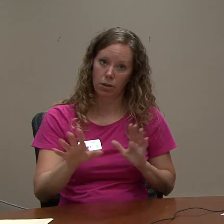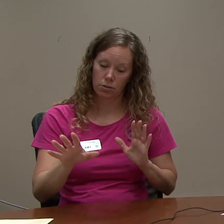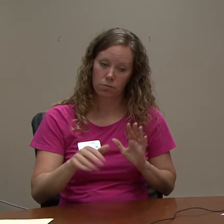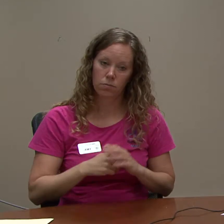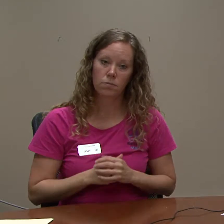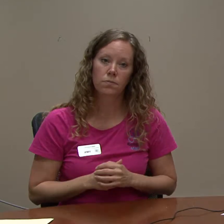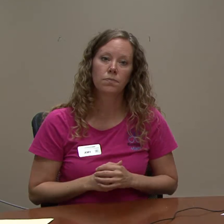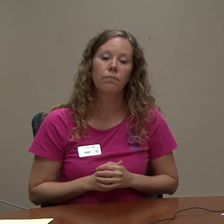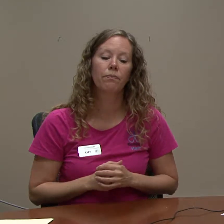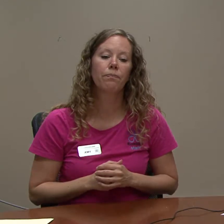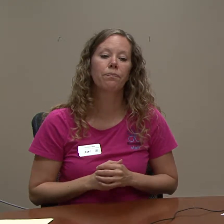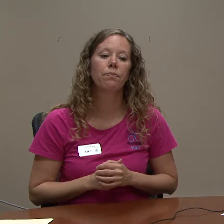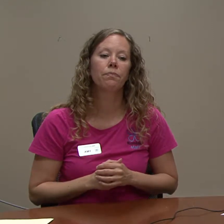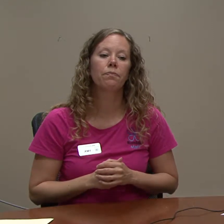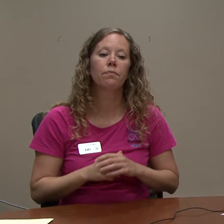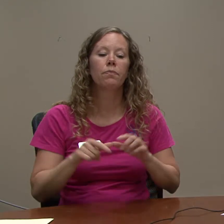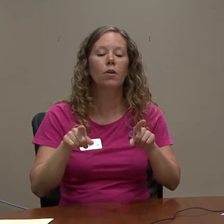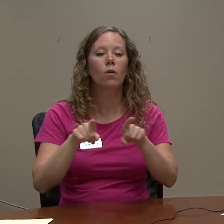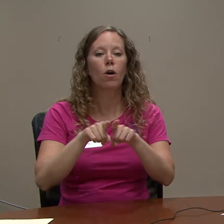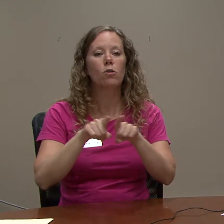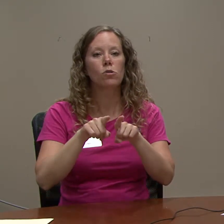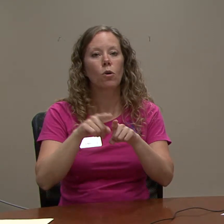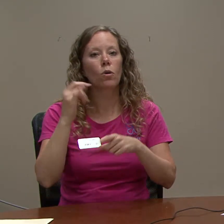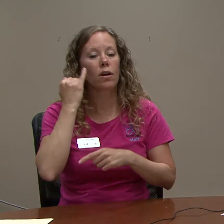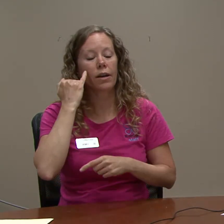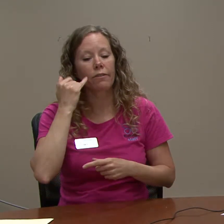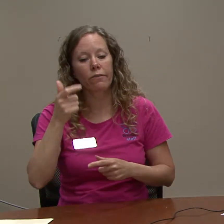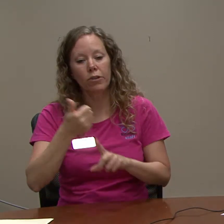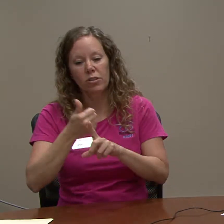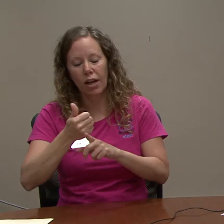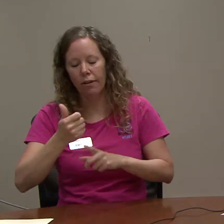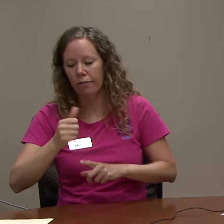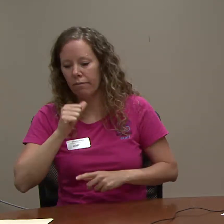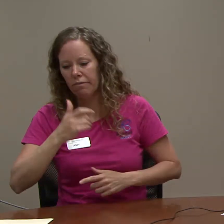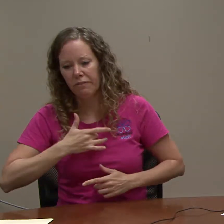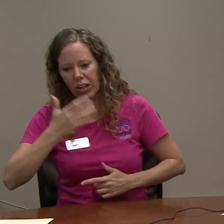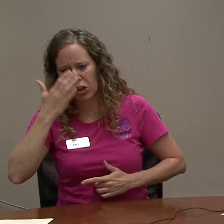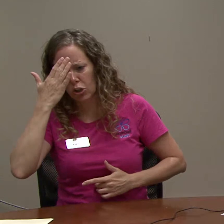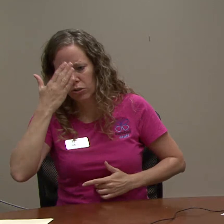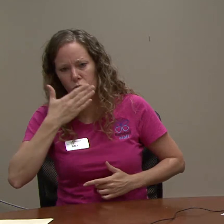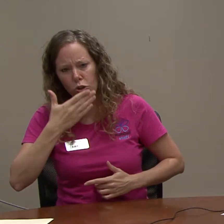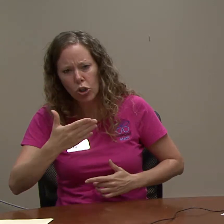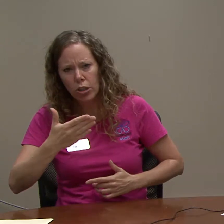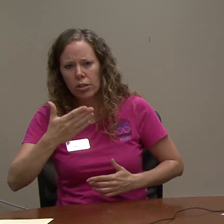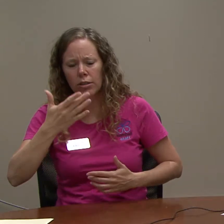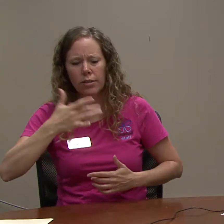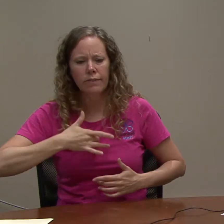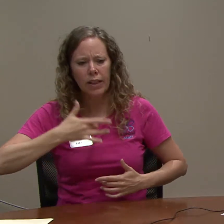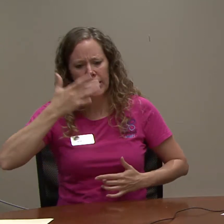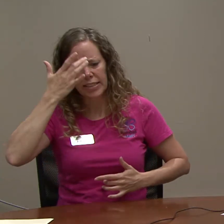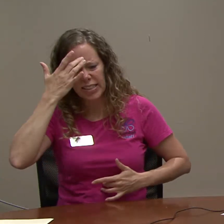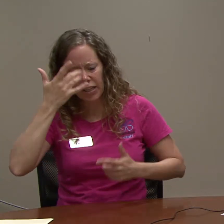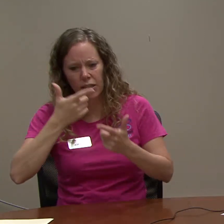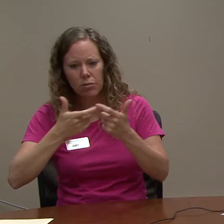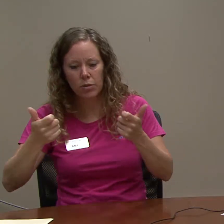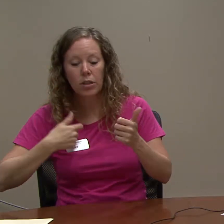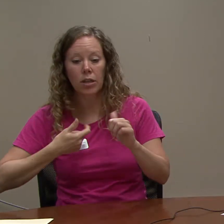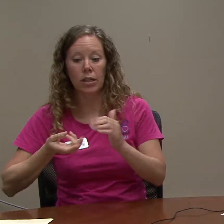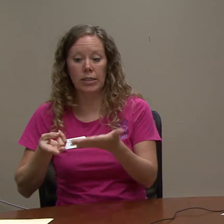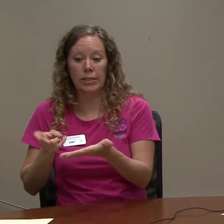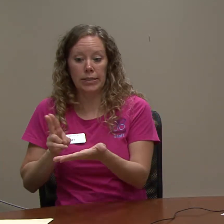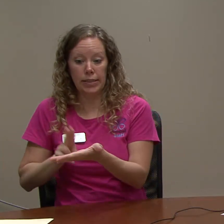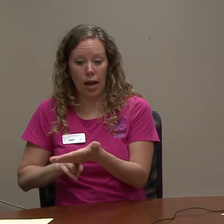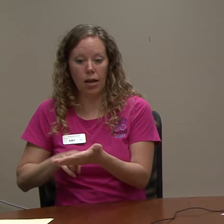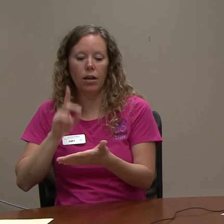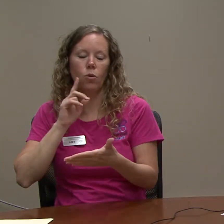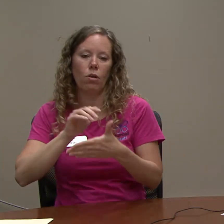you are not experiencing any kind of typical or atypical symptoms. The signed attestation will be retained with the